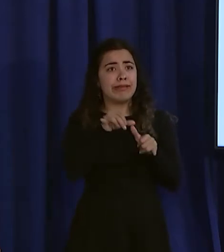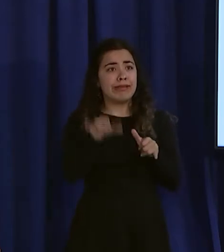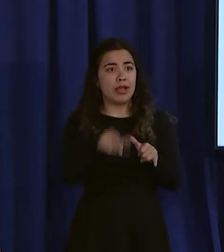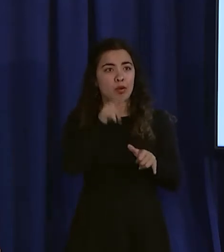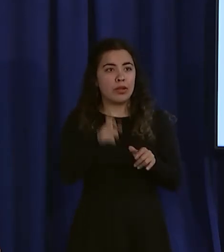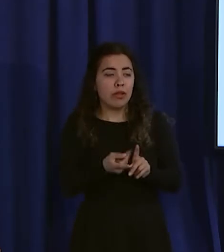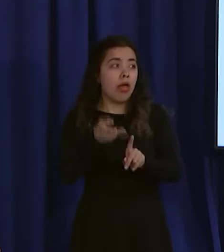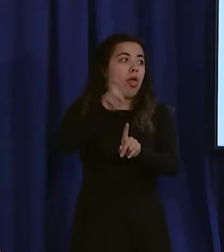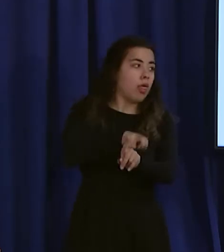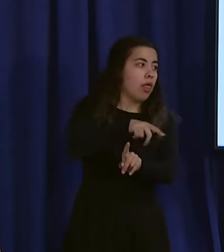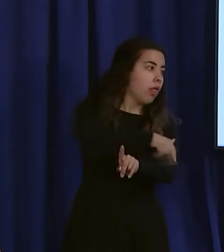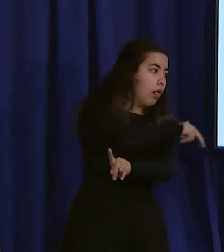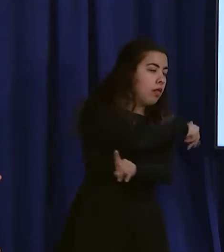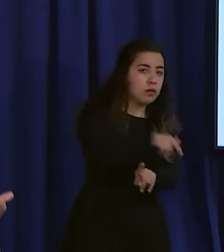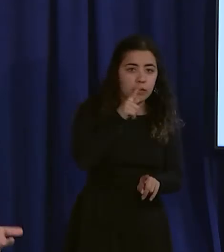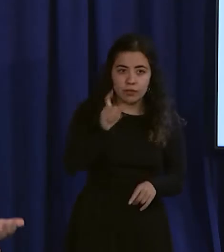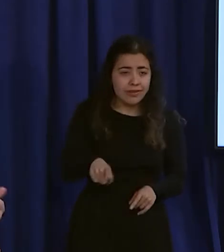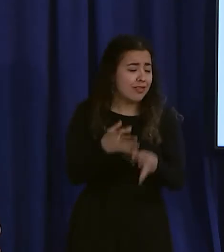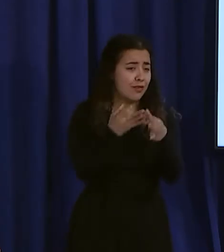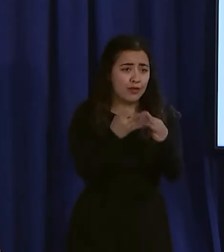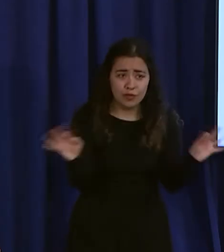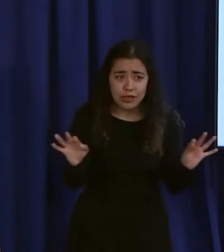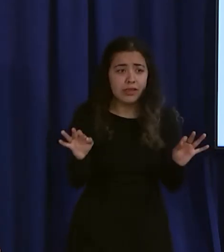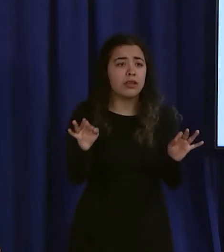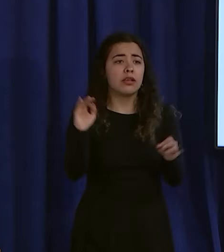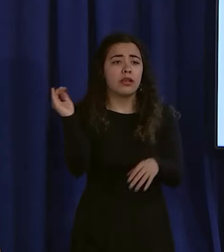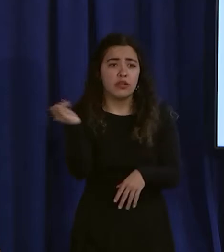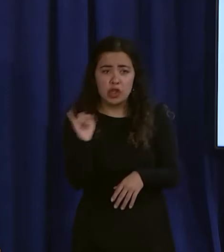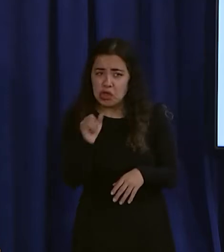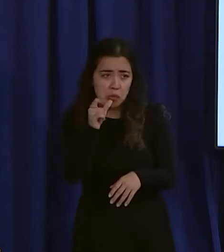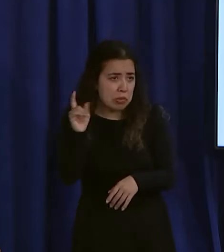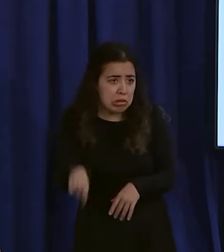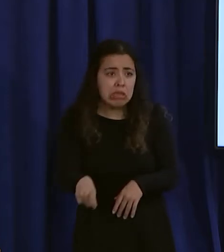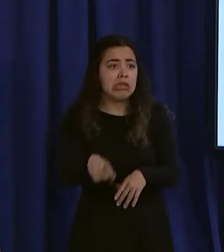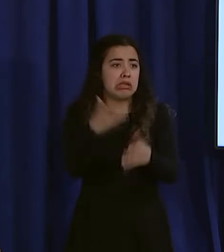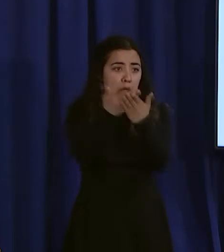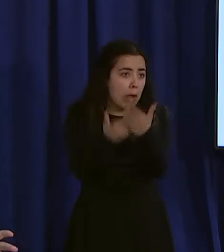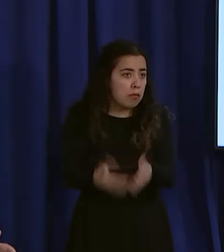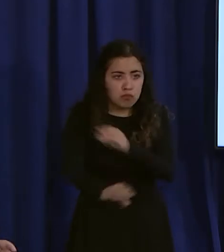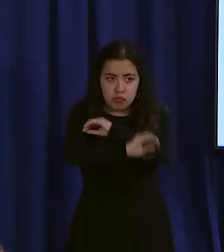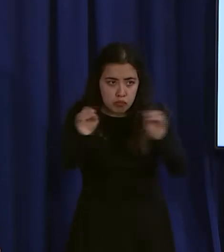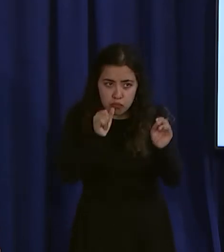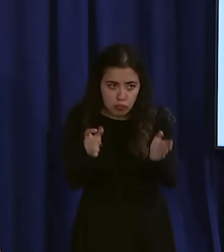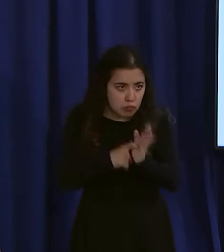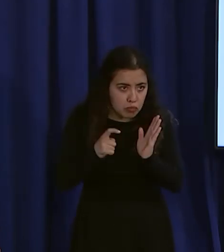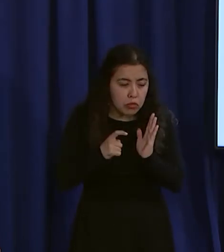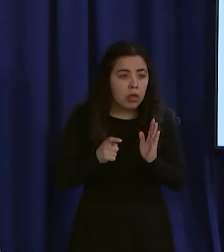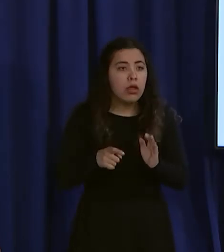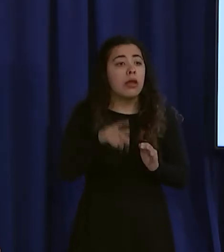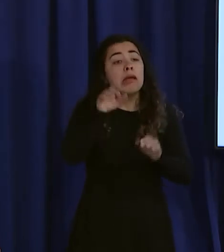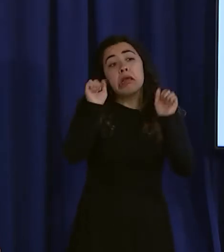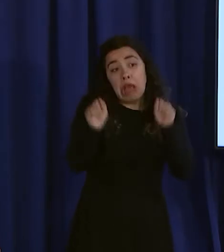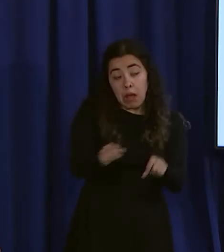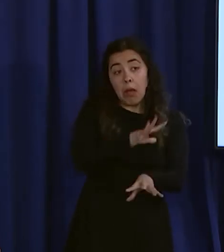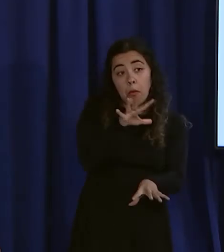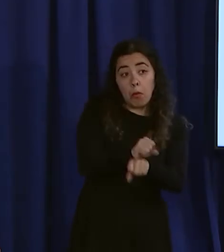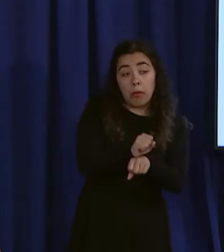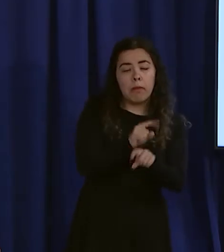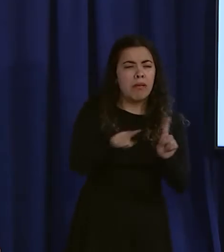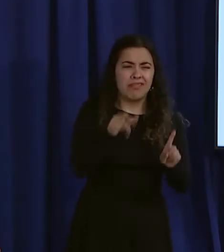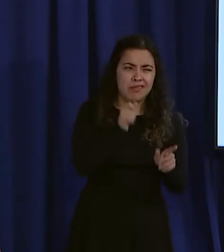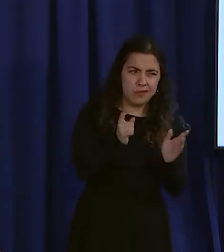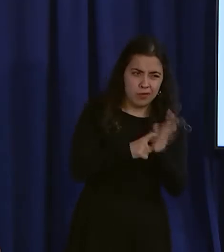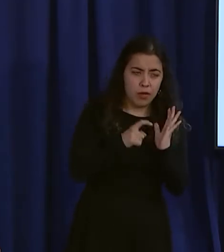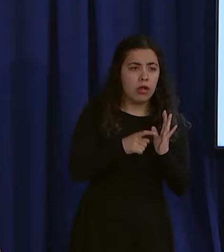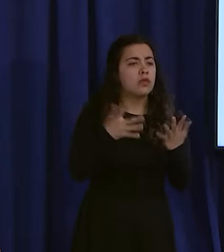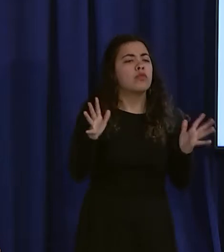free, no insurance or documentation. You can make an appointment on ZocDoc.com/vaccine, but it's not required. You do need to come by car.